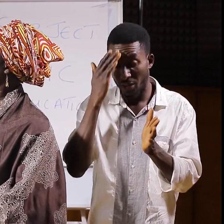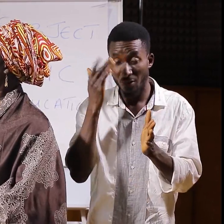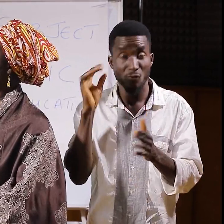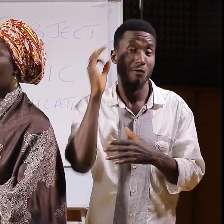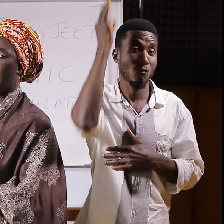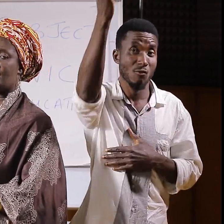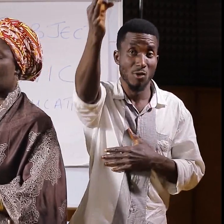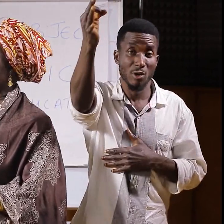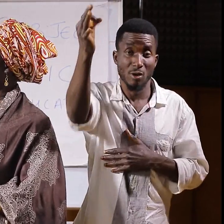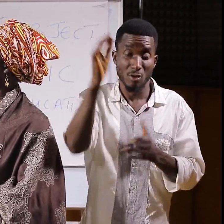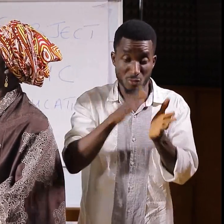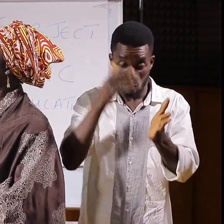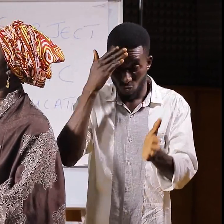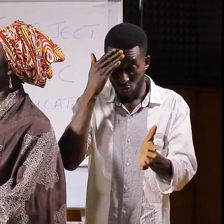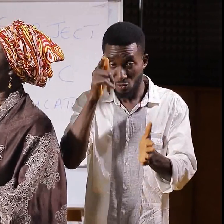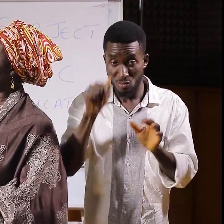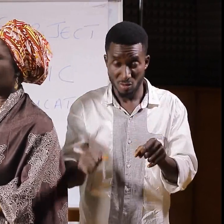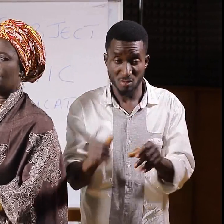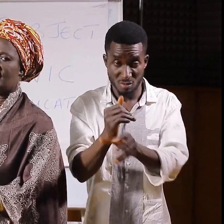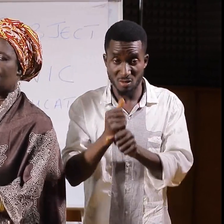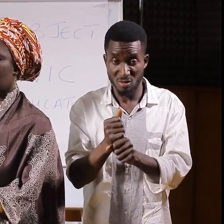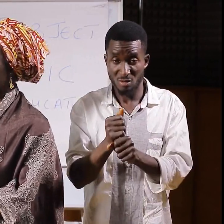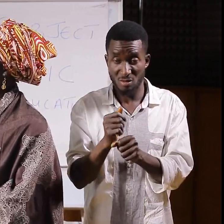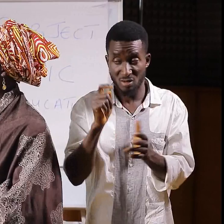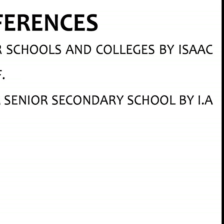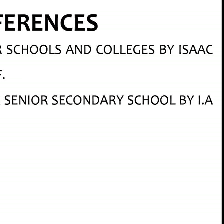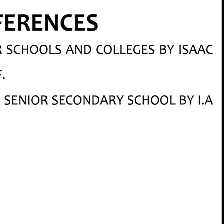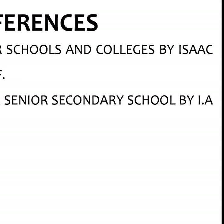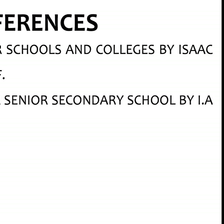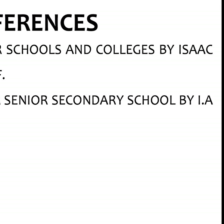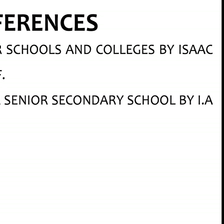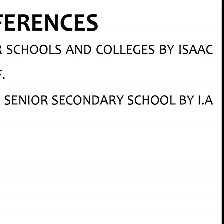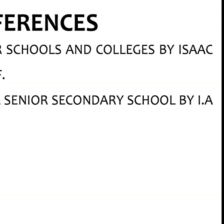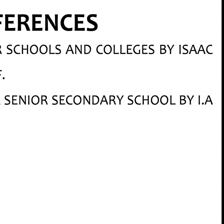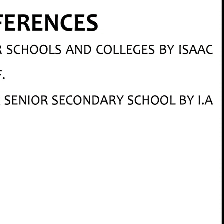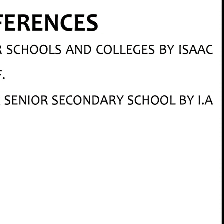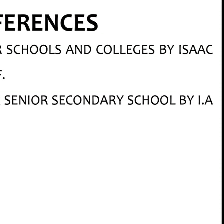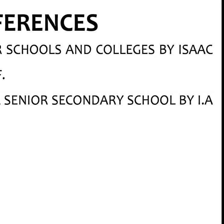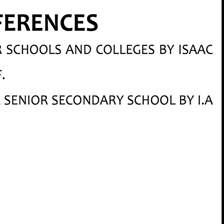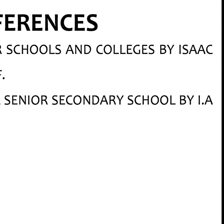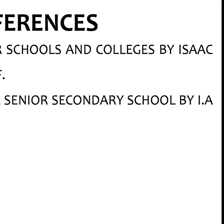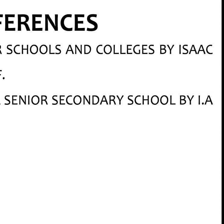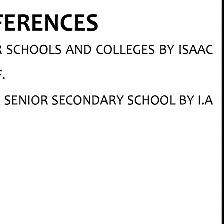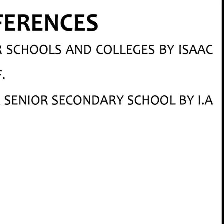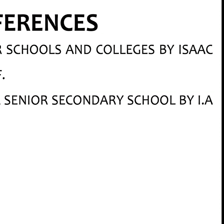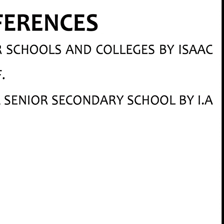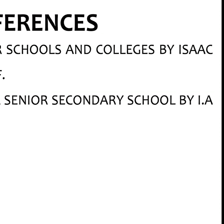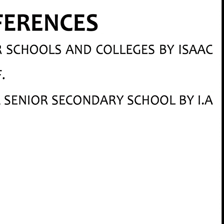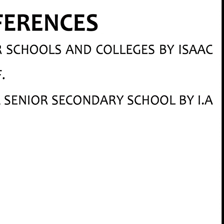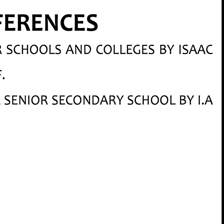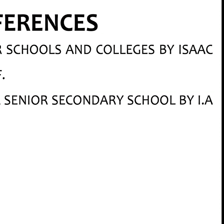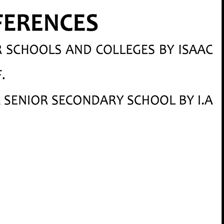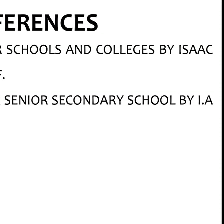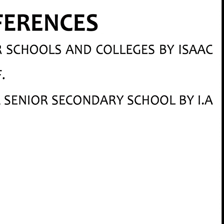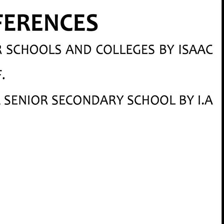for further studies, you can go through this book, Civic Education for Schools